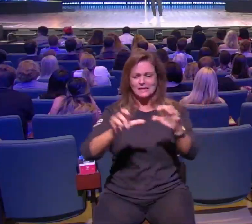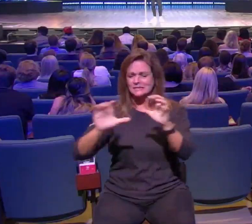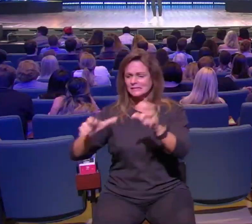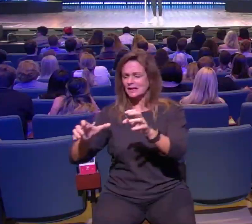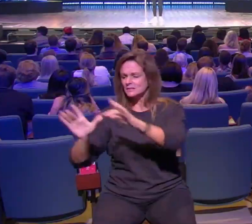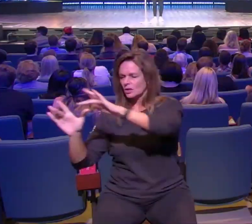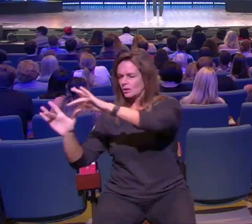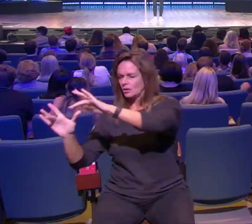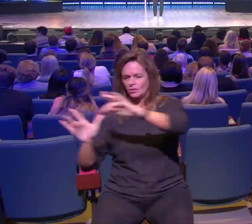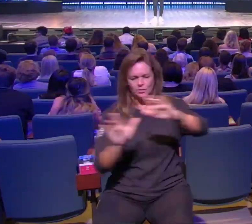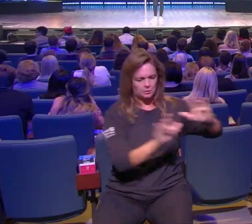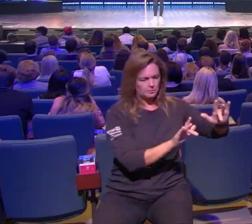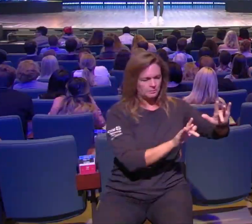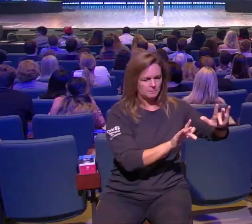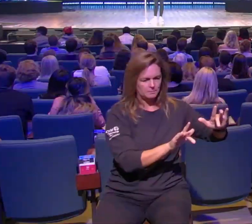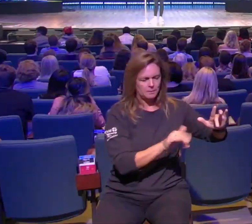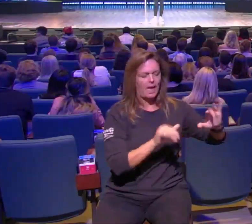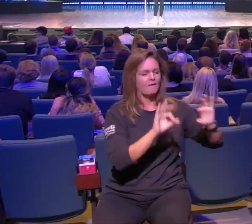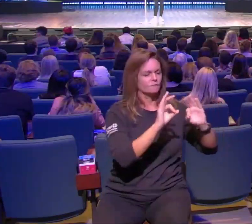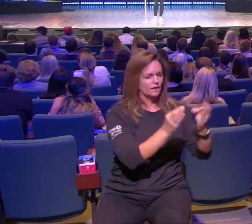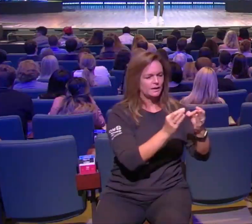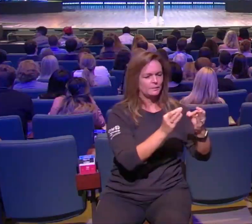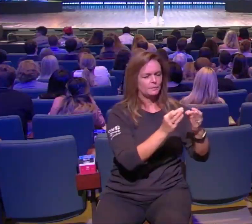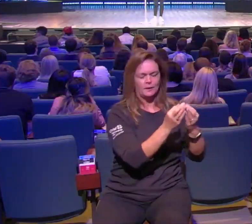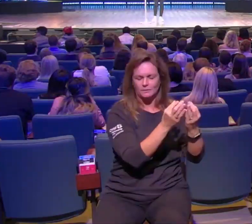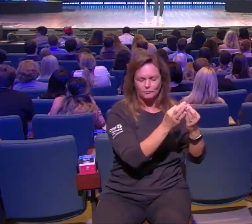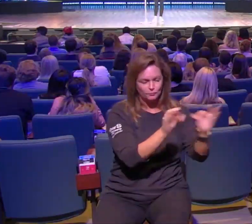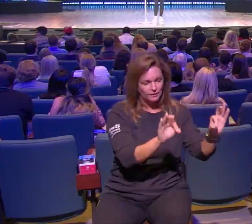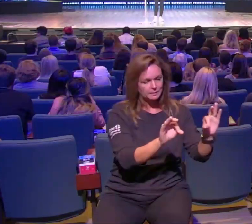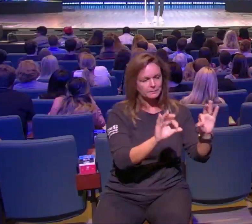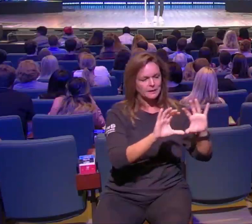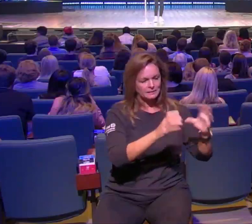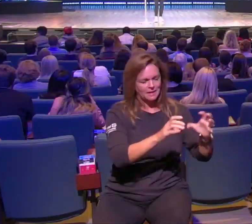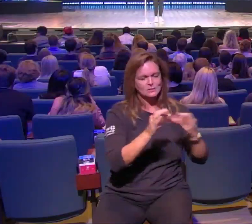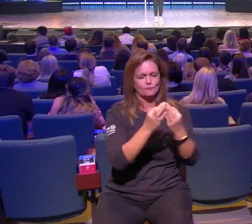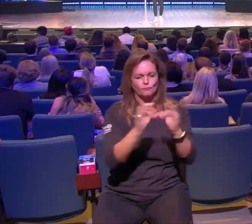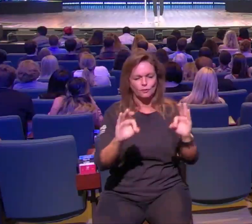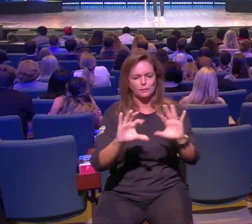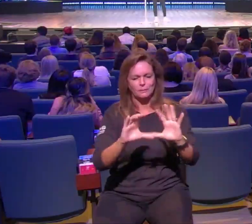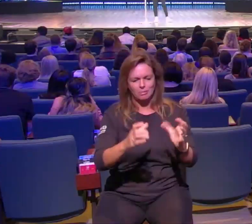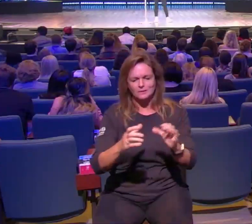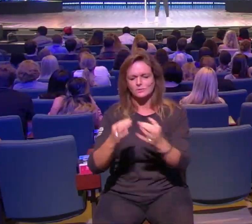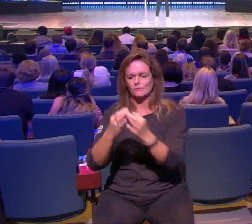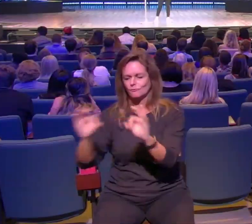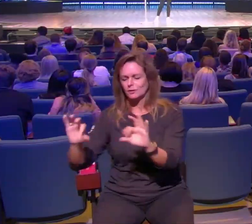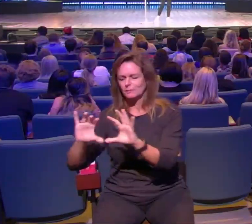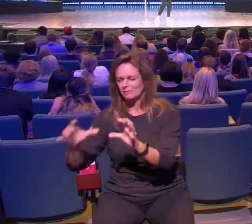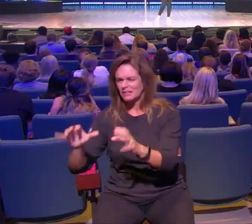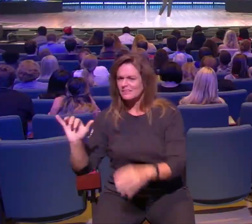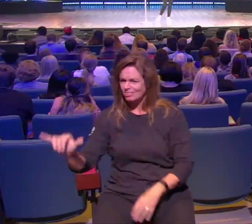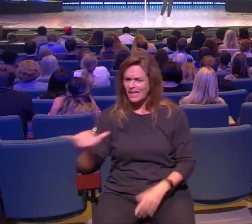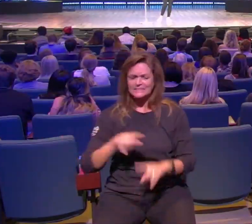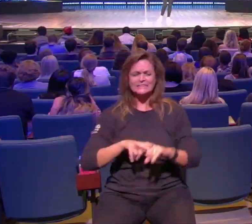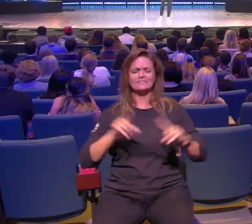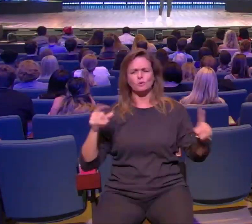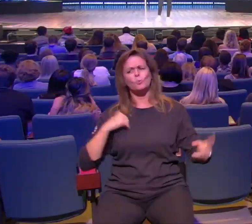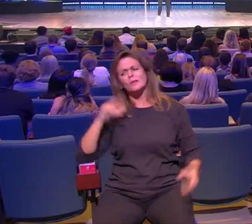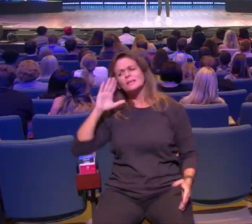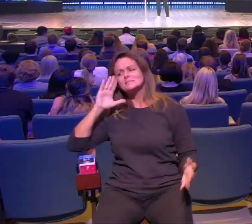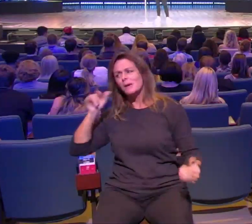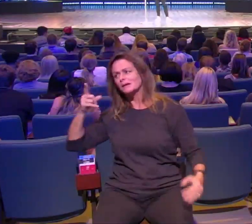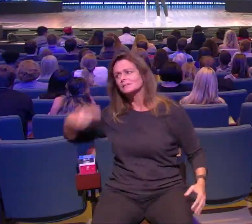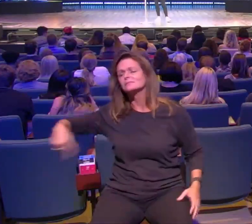that people could experience the freedom that God has for them. I want you to know we're expectant and we're